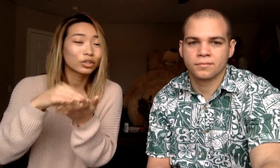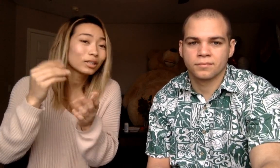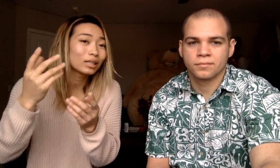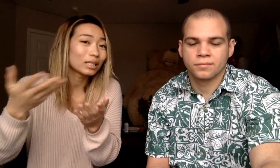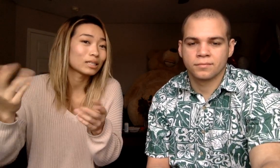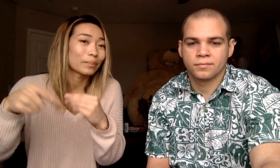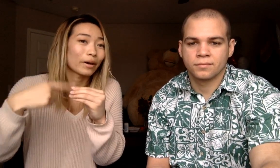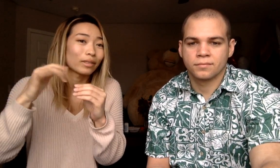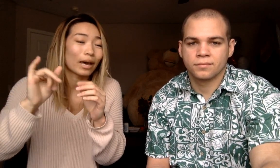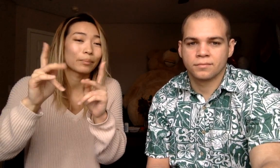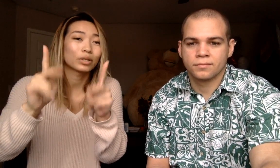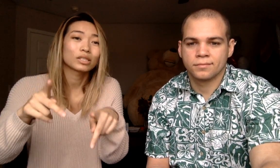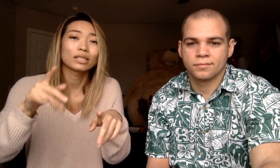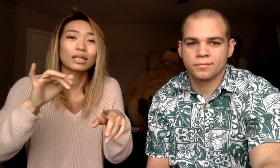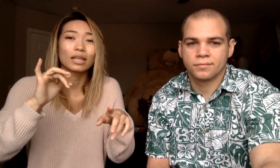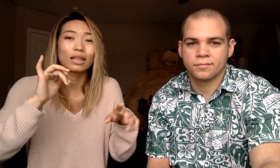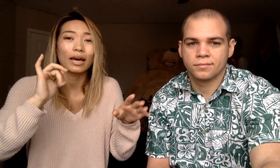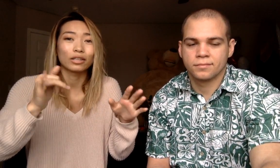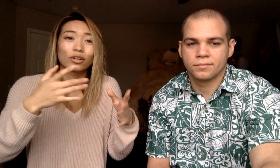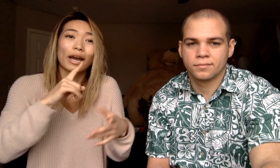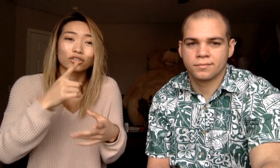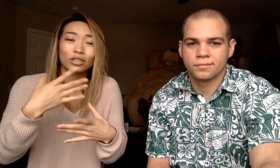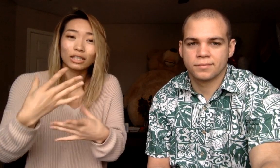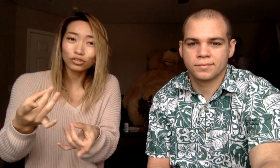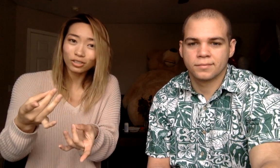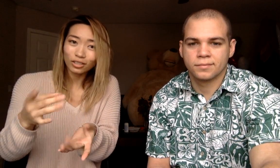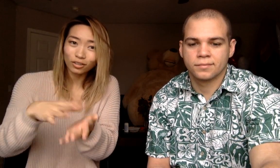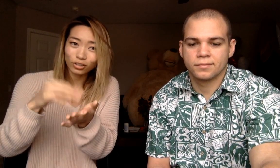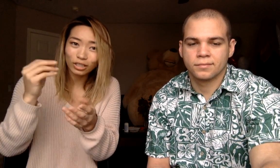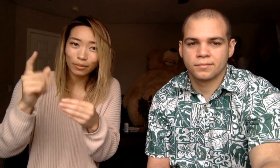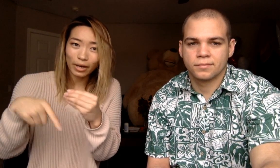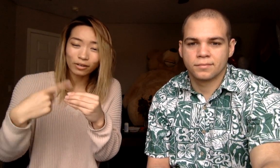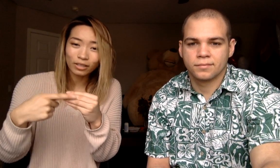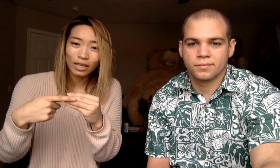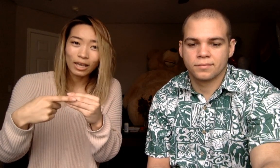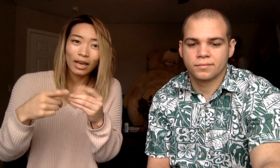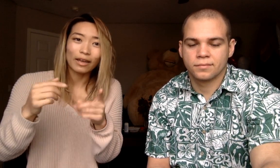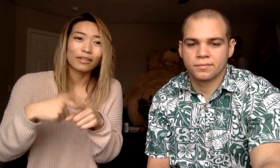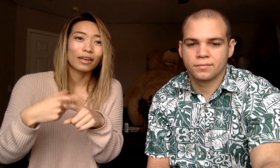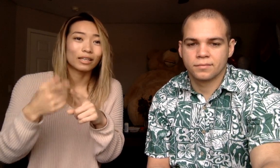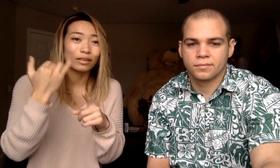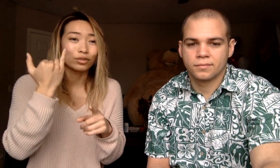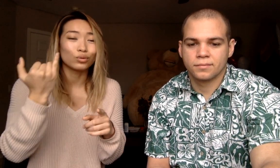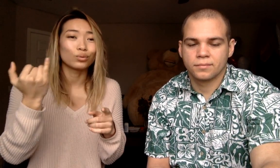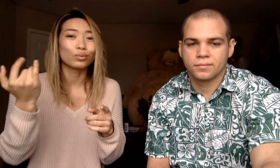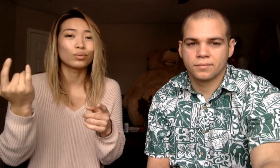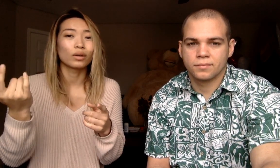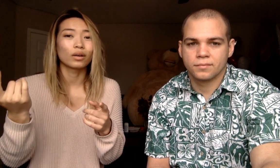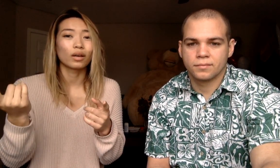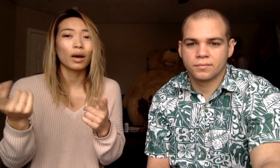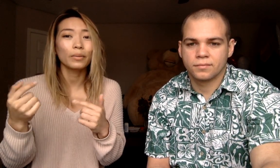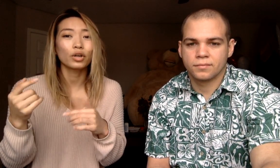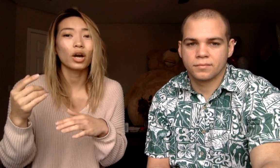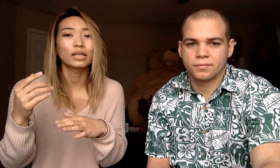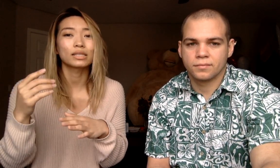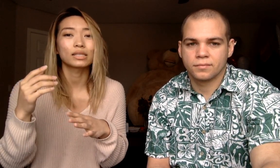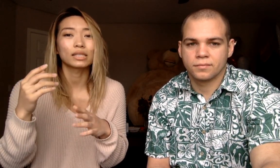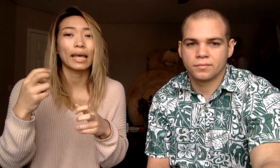things about that person that you're actually interested in learning about. And then if you come across